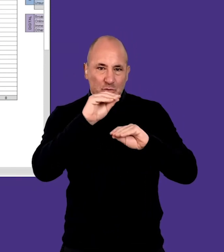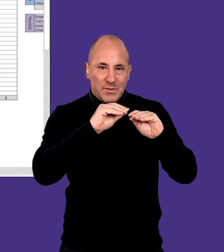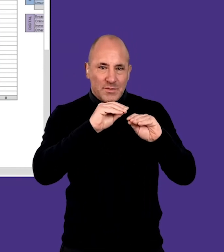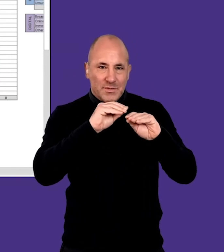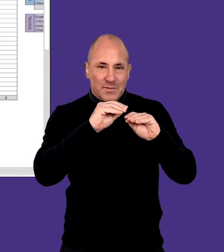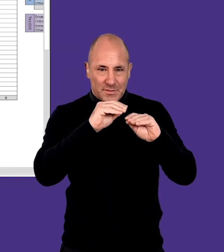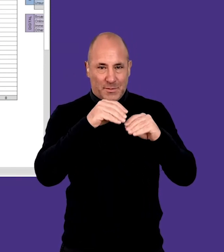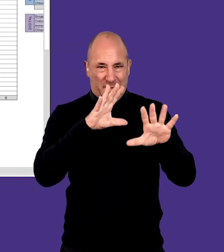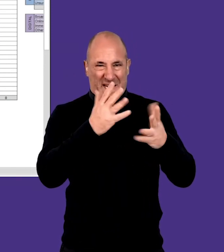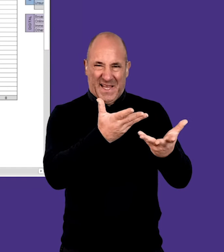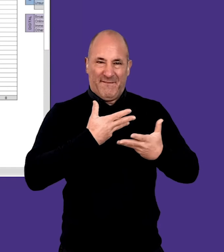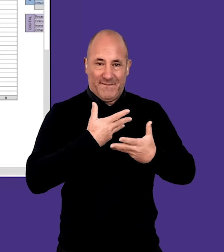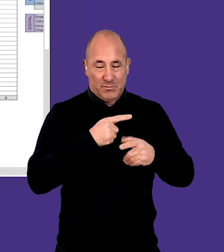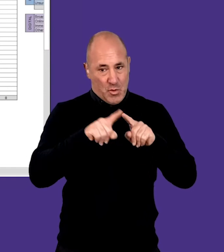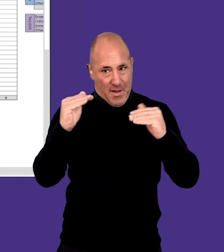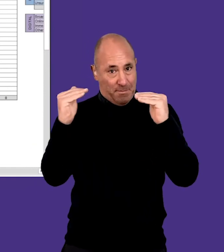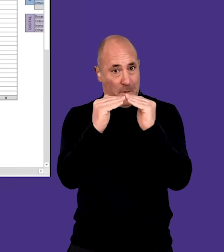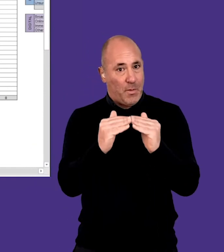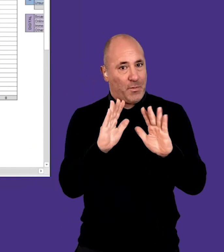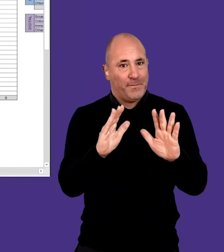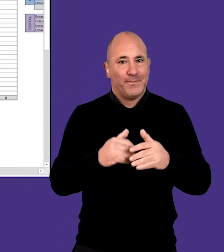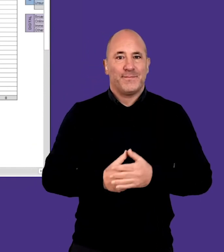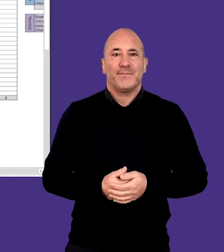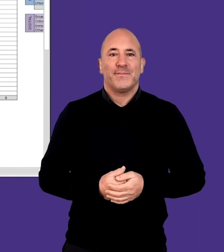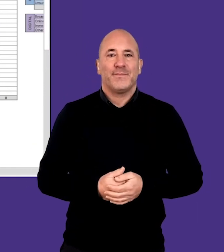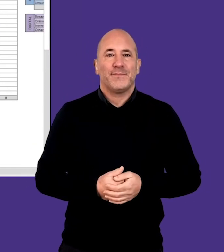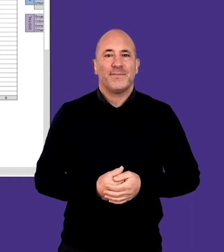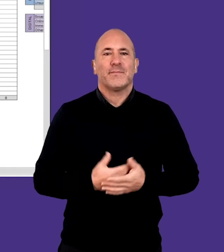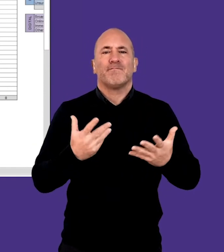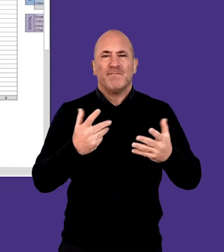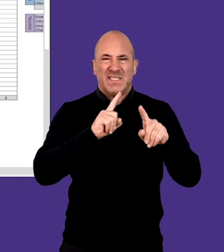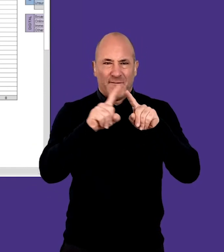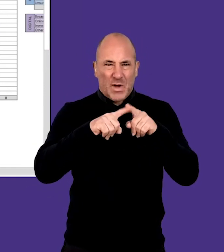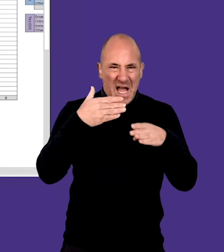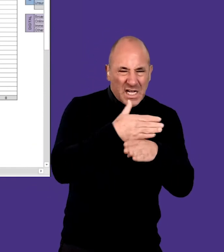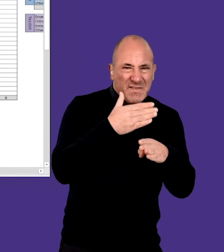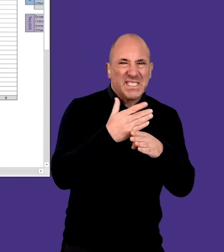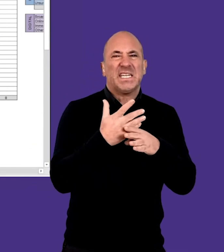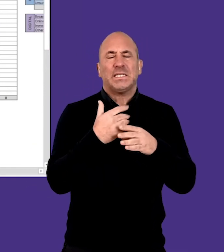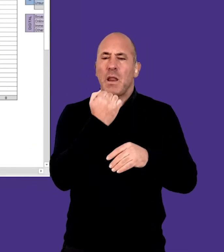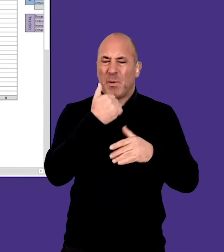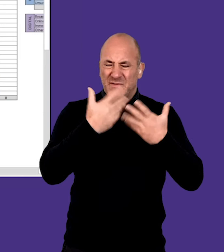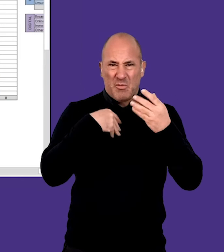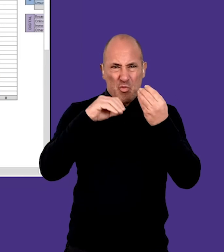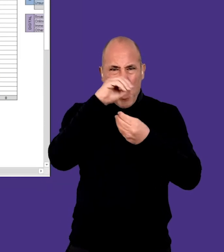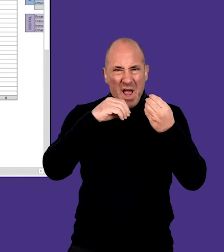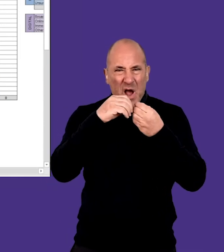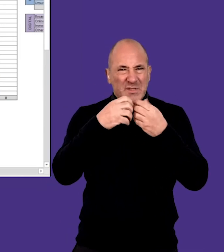success measures that you provided on the main activity form. For more guidance on how to calculate the number of days for different